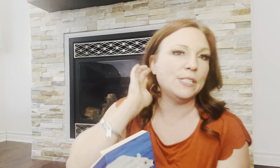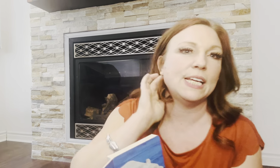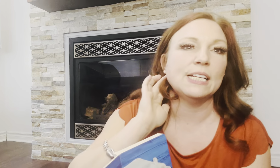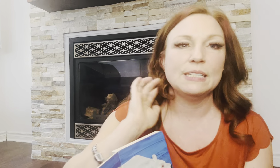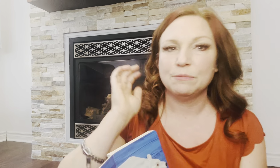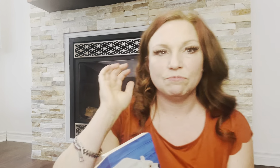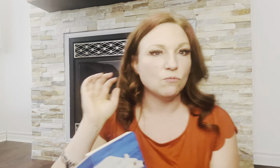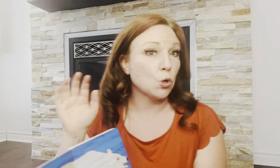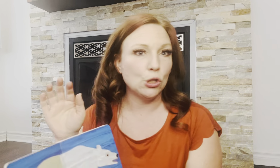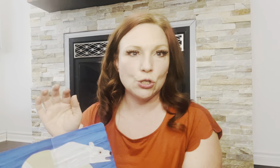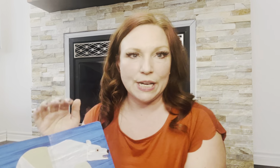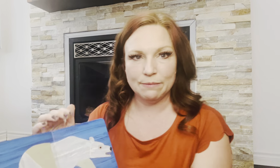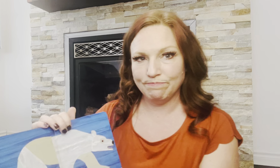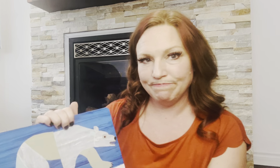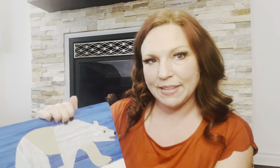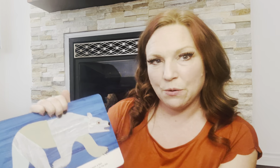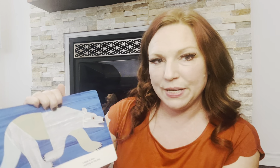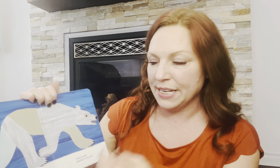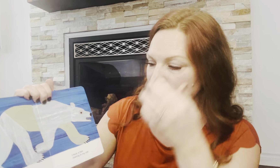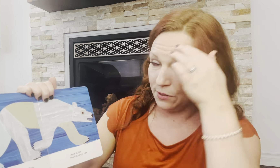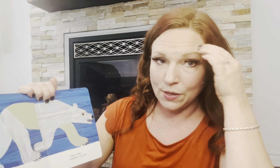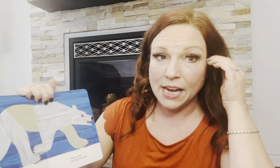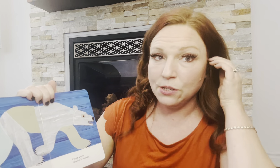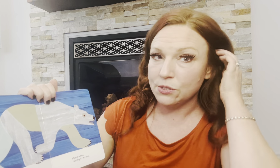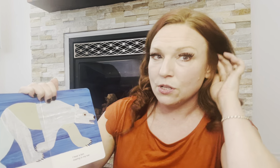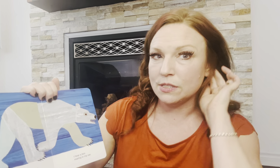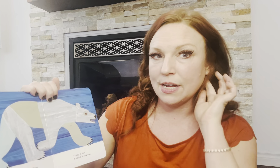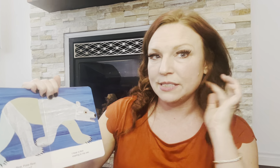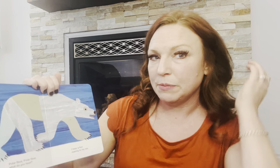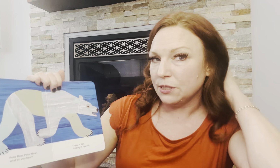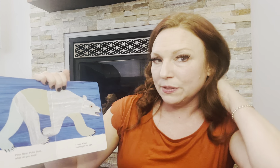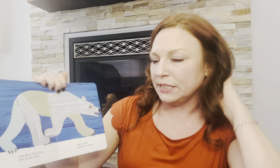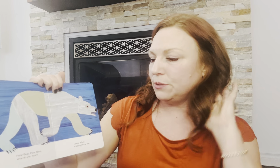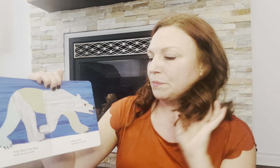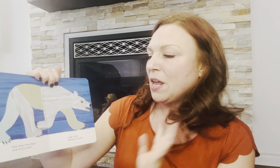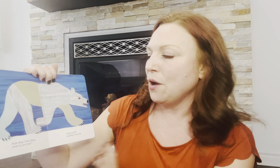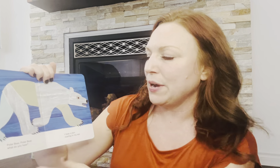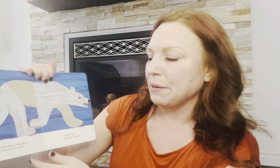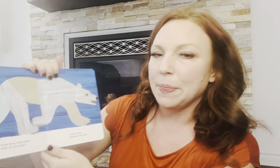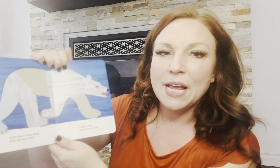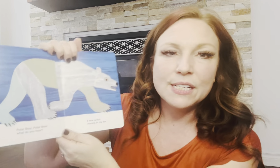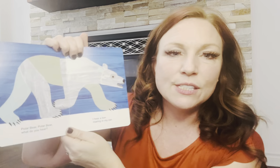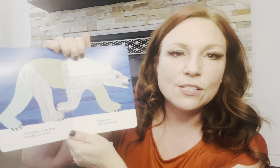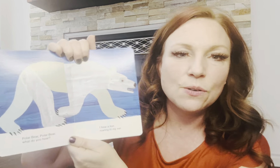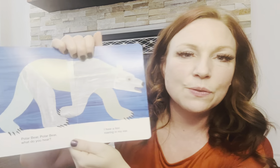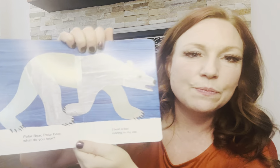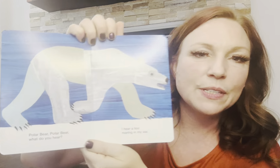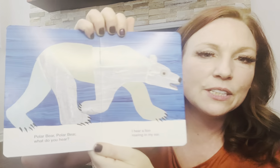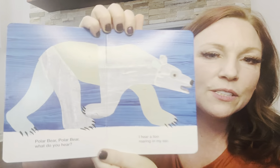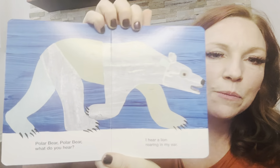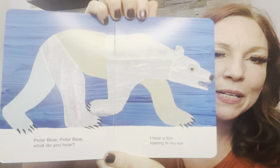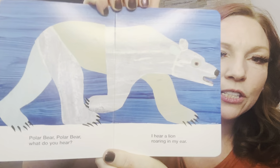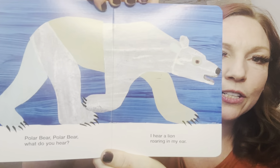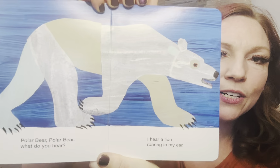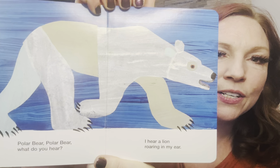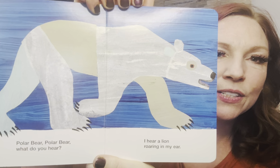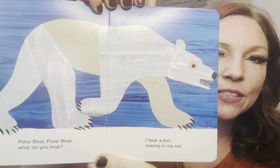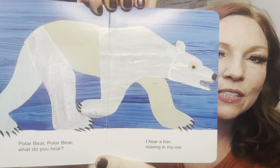using or learning that week. You can use all the signs, but you don't need to. Okay, so here's our picture. And